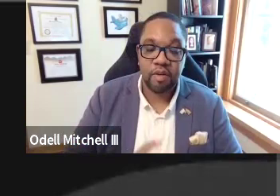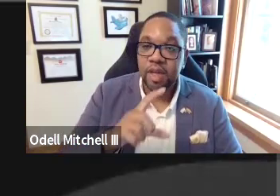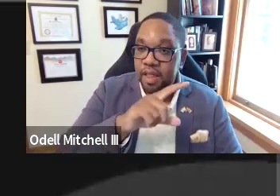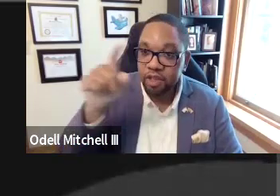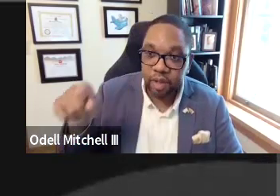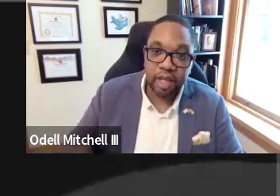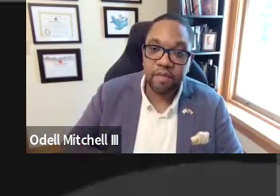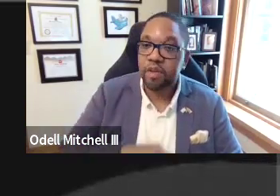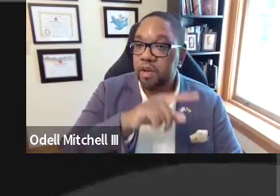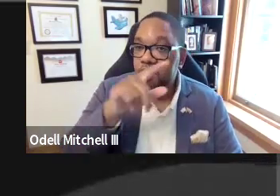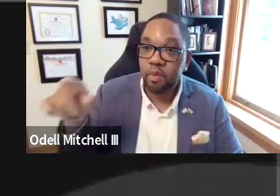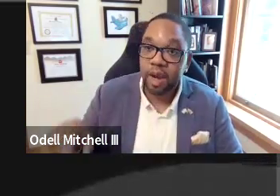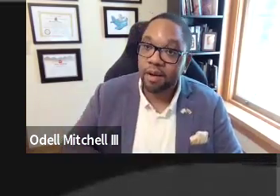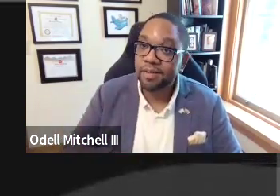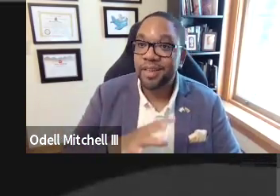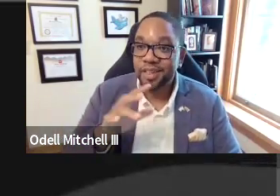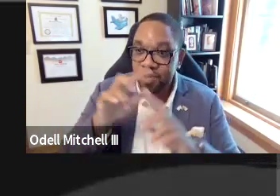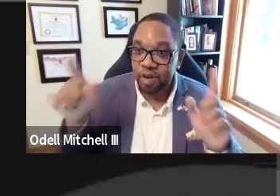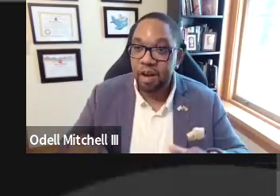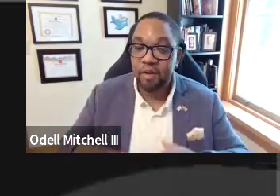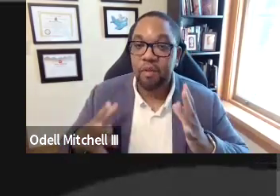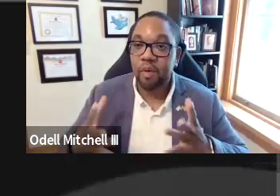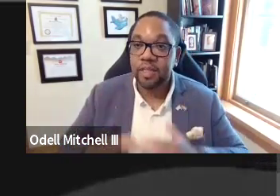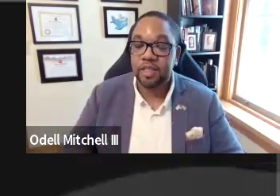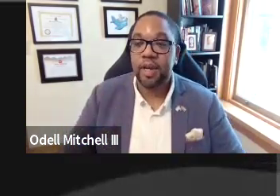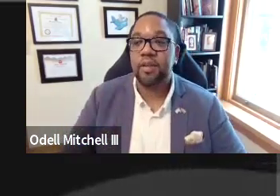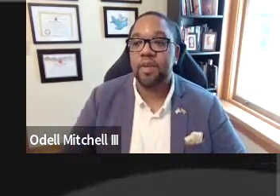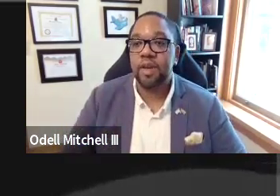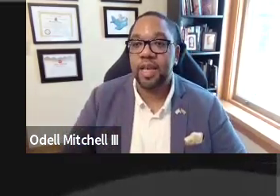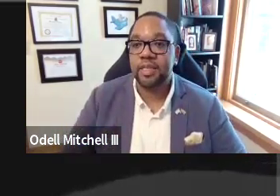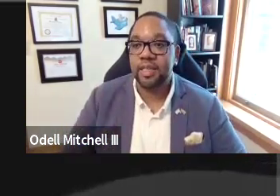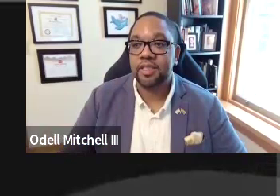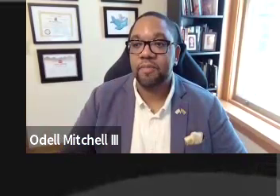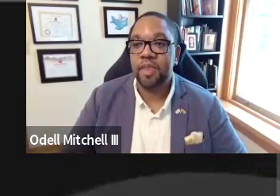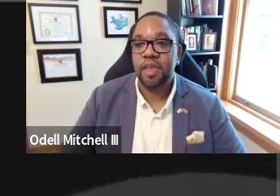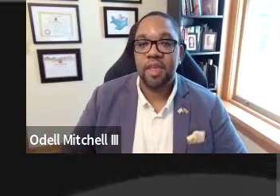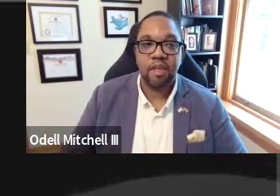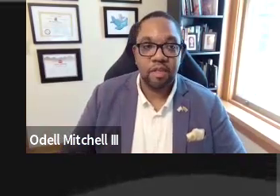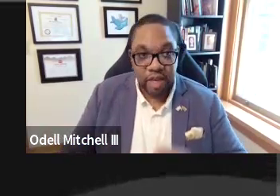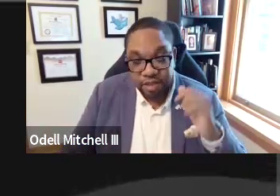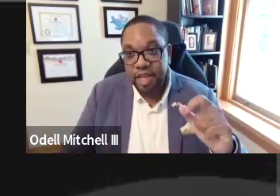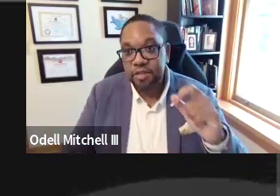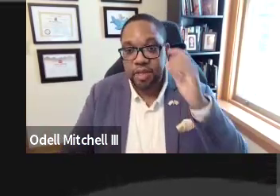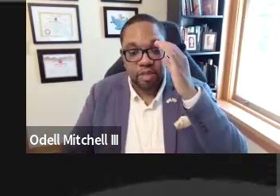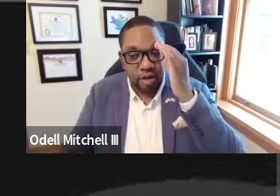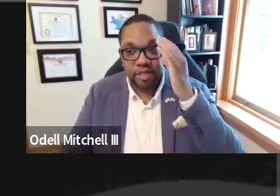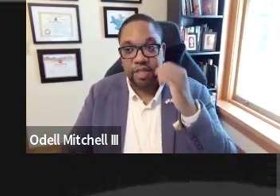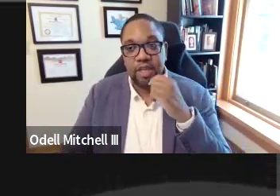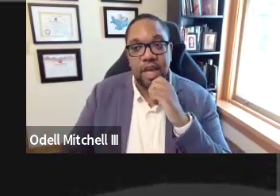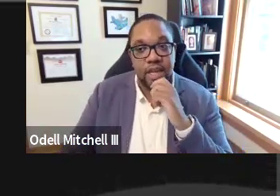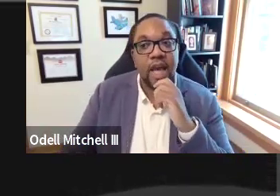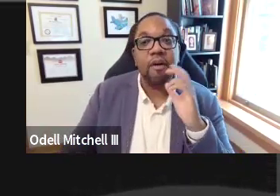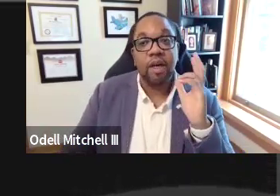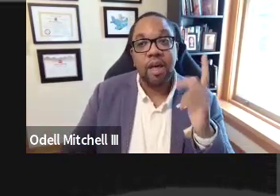And so this really gives you a square to draw around what is expected of you in that sense. So that's our next piece,